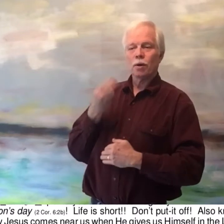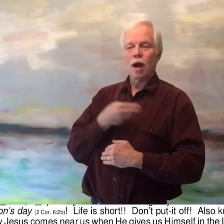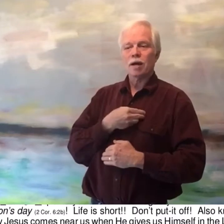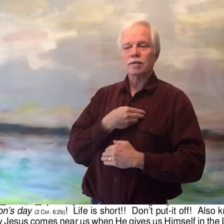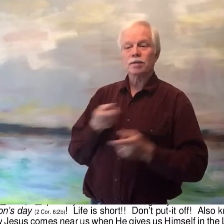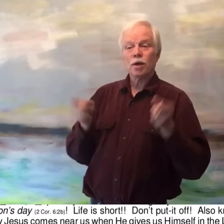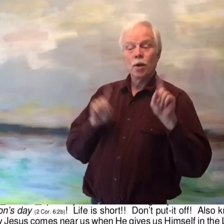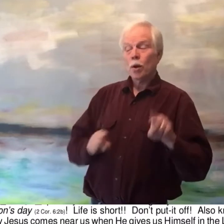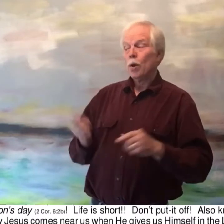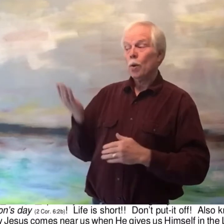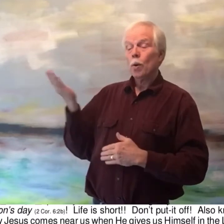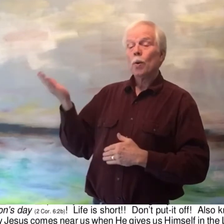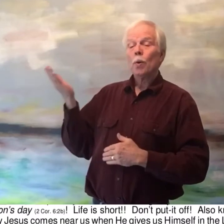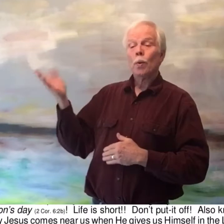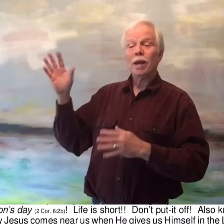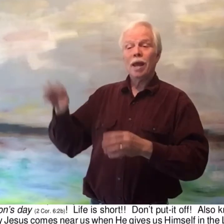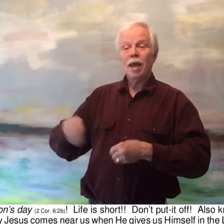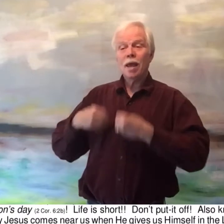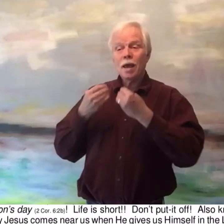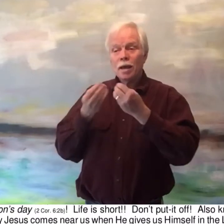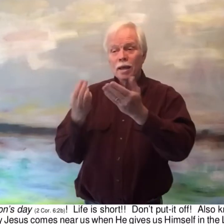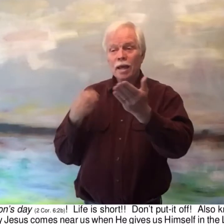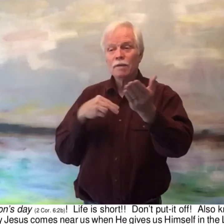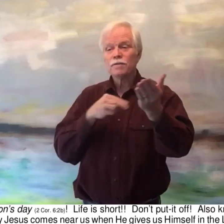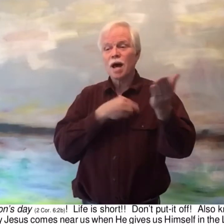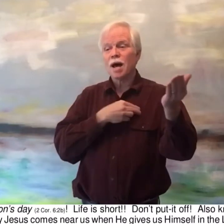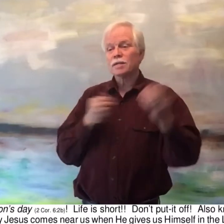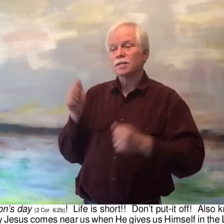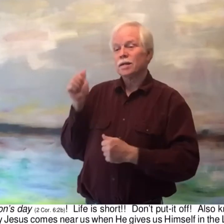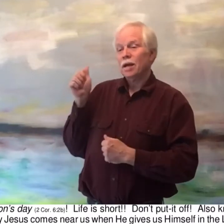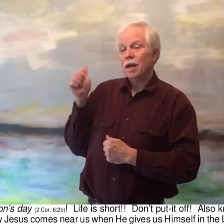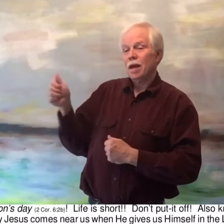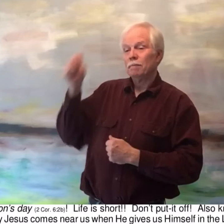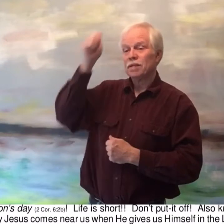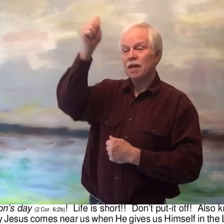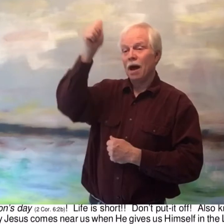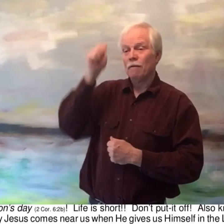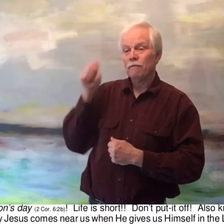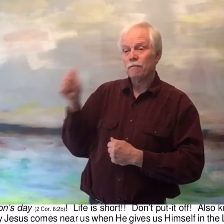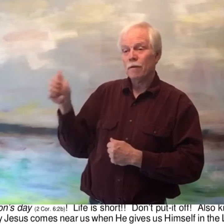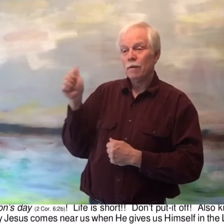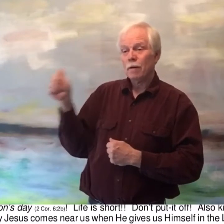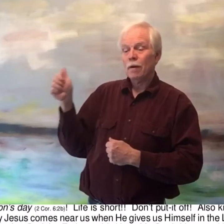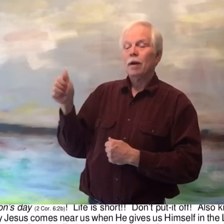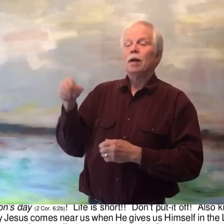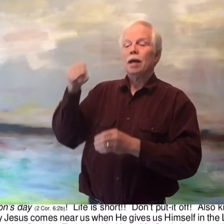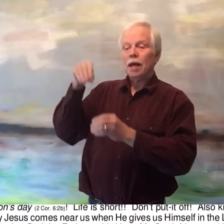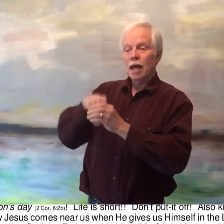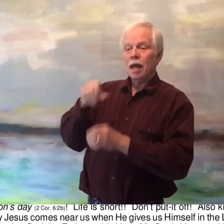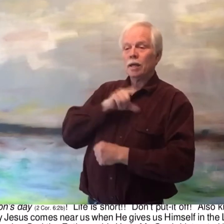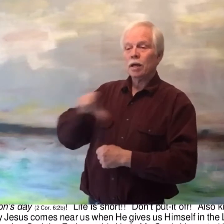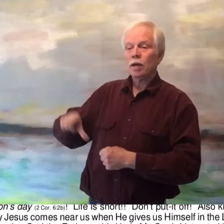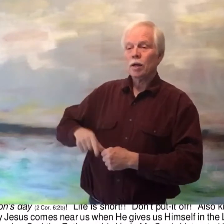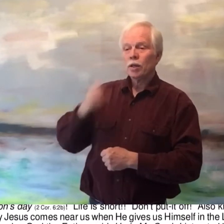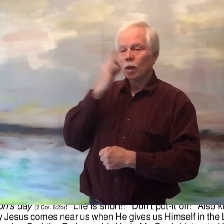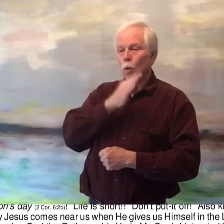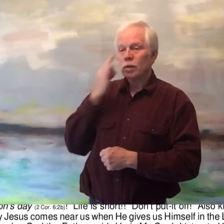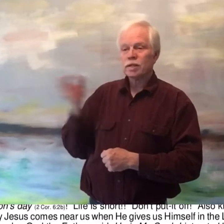us when he gives us himself in the Lord's